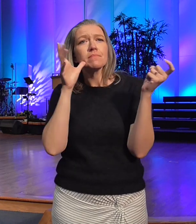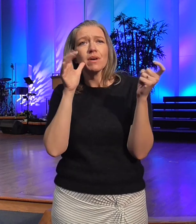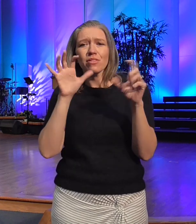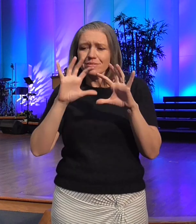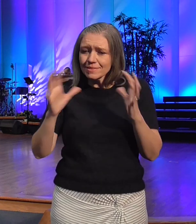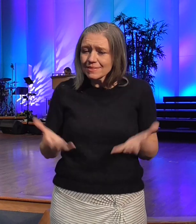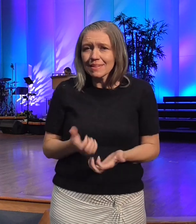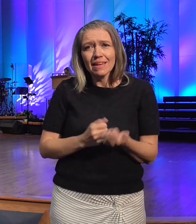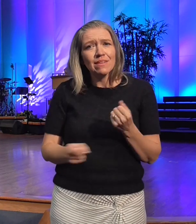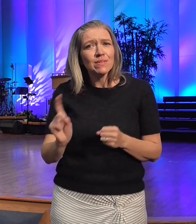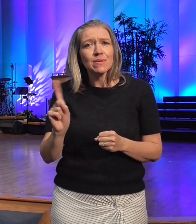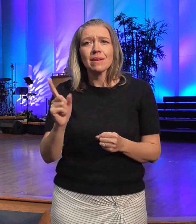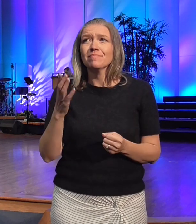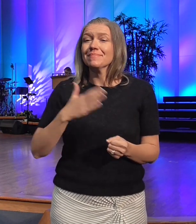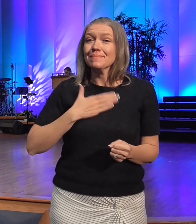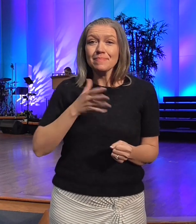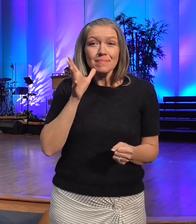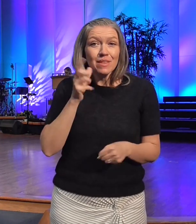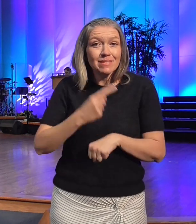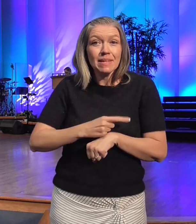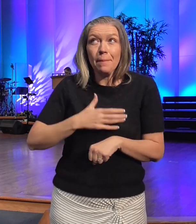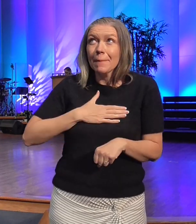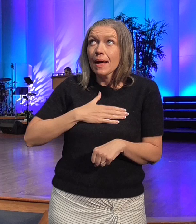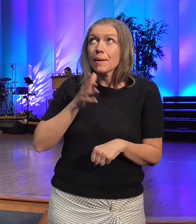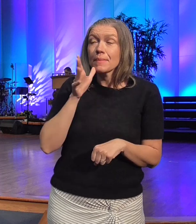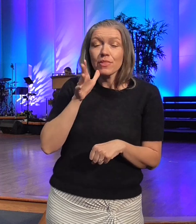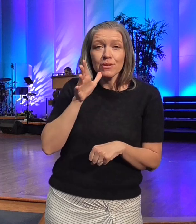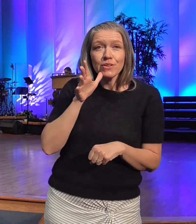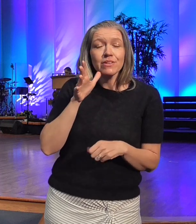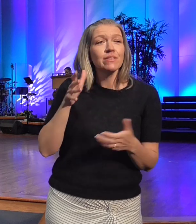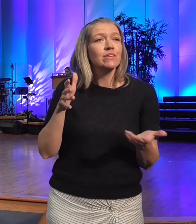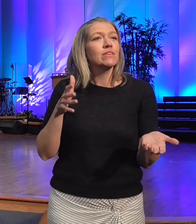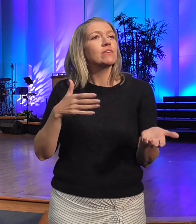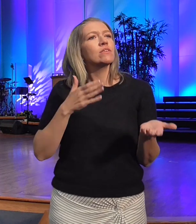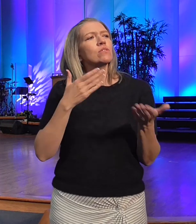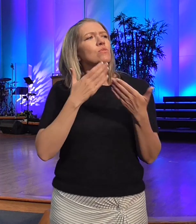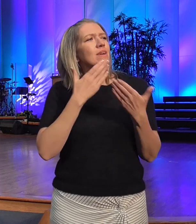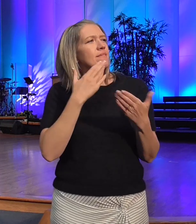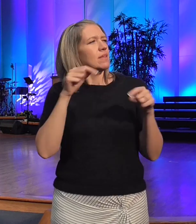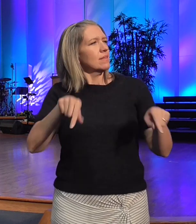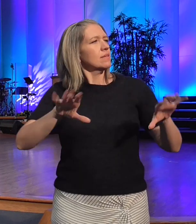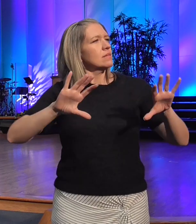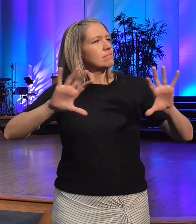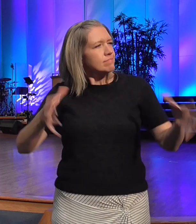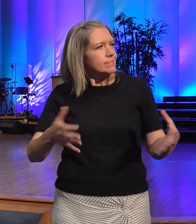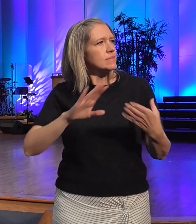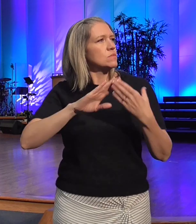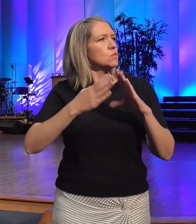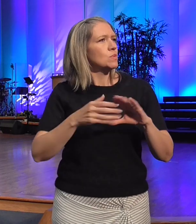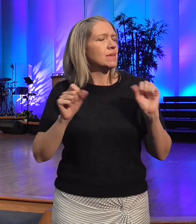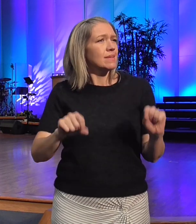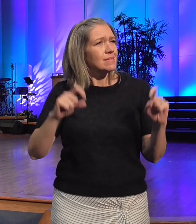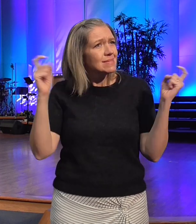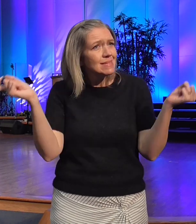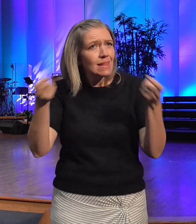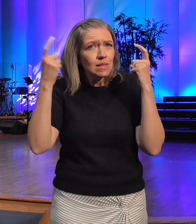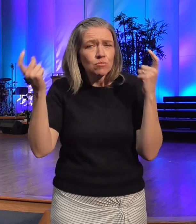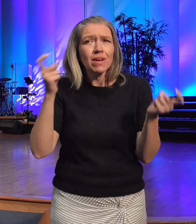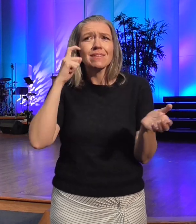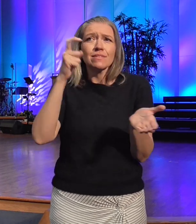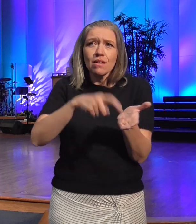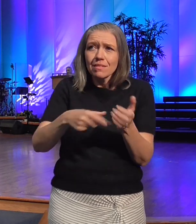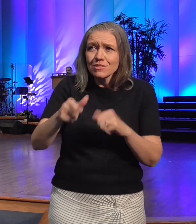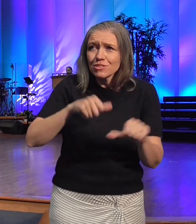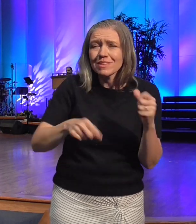for my mom. Happy Mother's Day to my mother. And I'm grateful that as a community, we get to acknowledge and celebrate each other and really see each